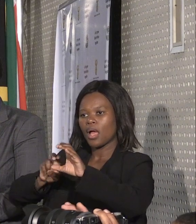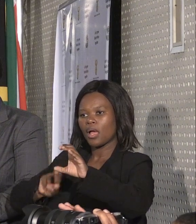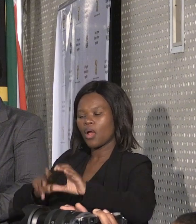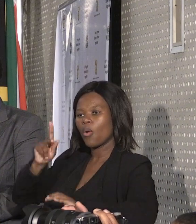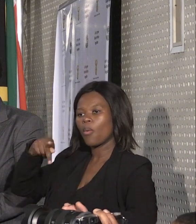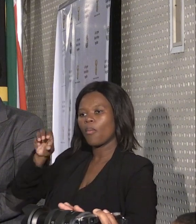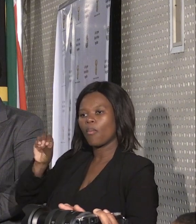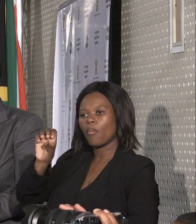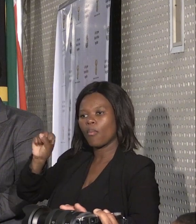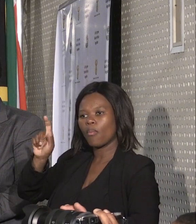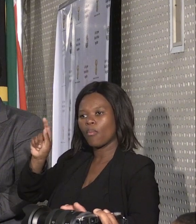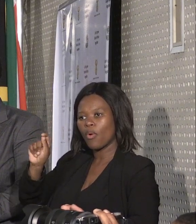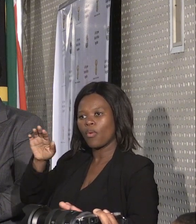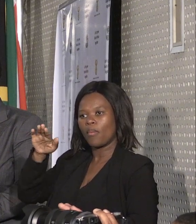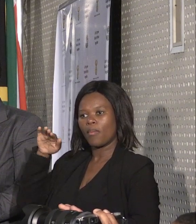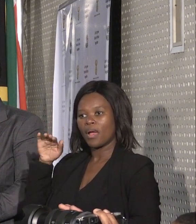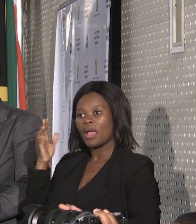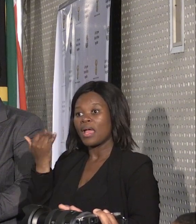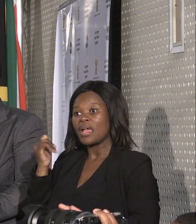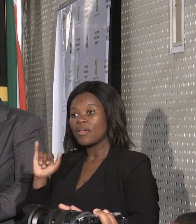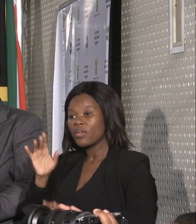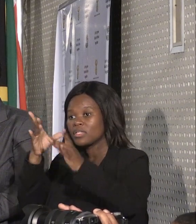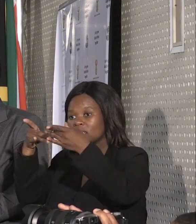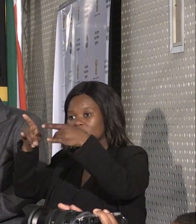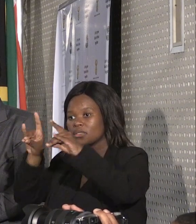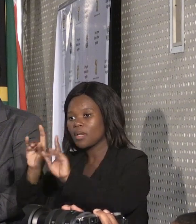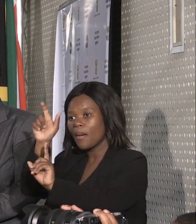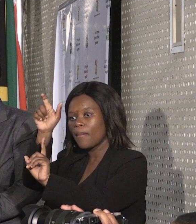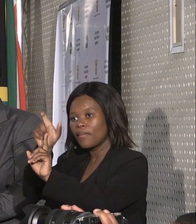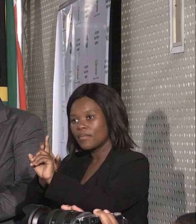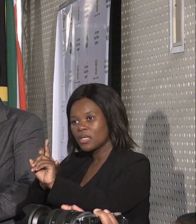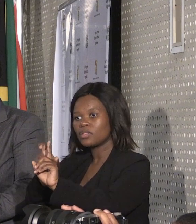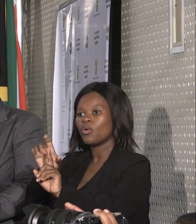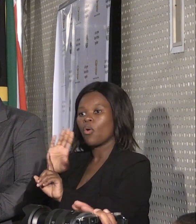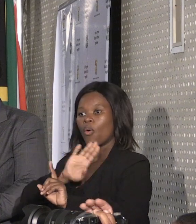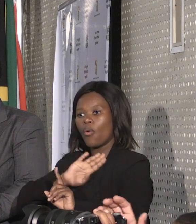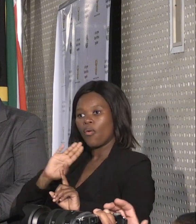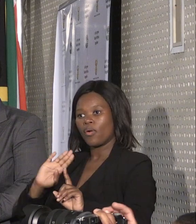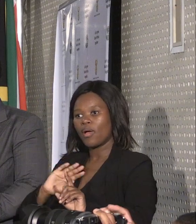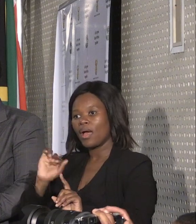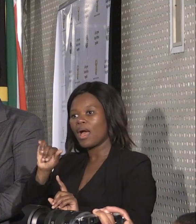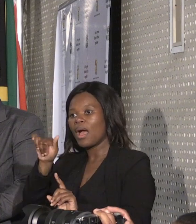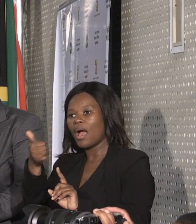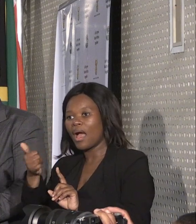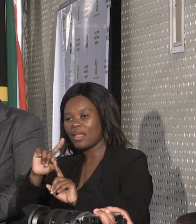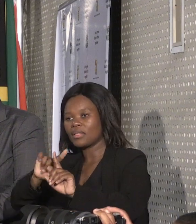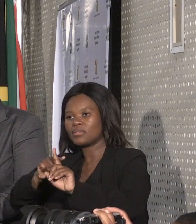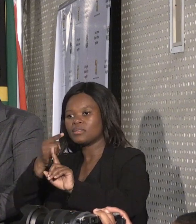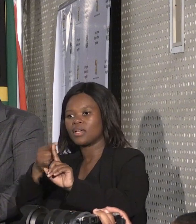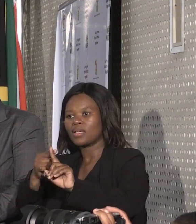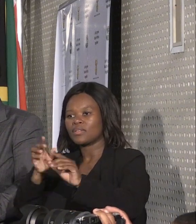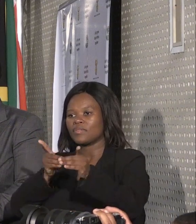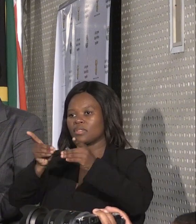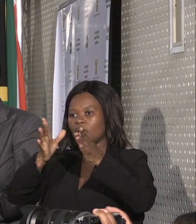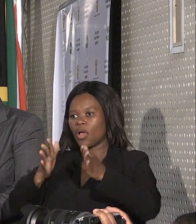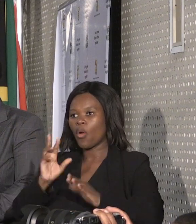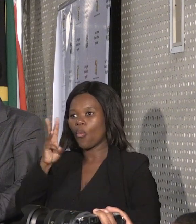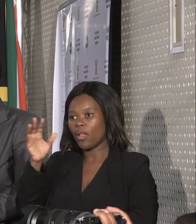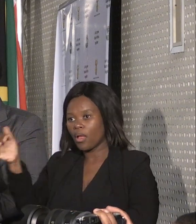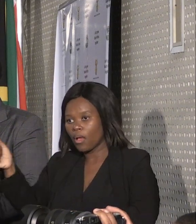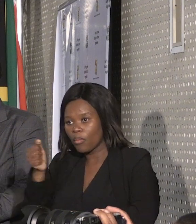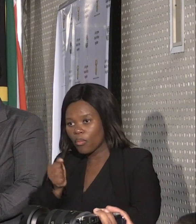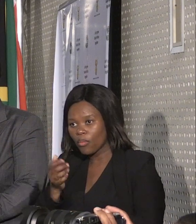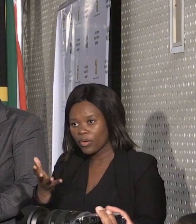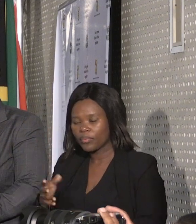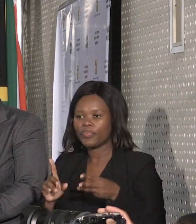is there new appointments for the chairperson of the board and other non-executive directors? William Horn